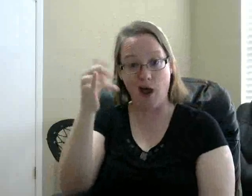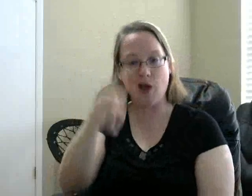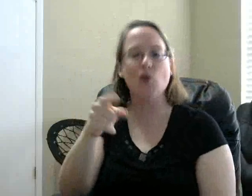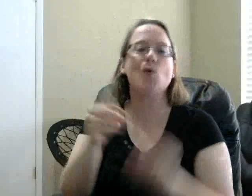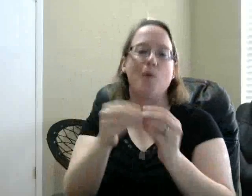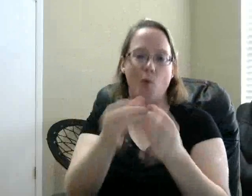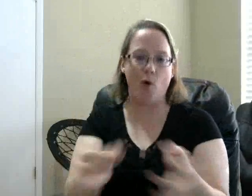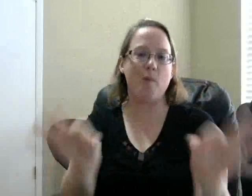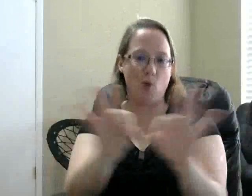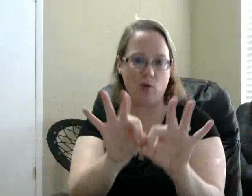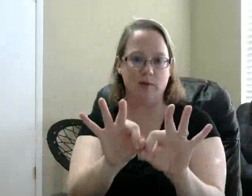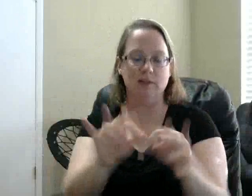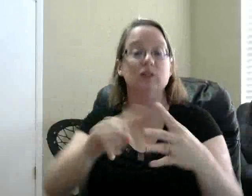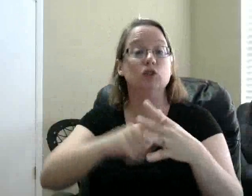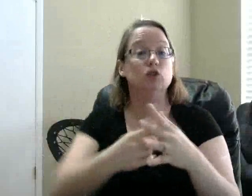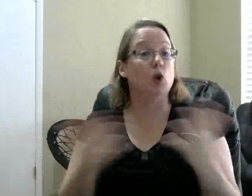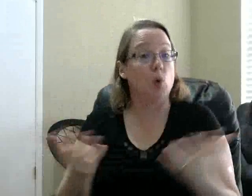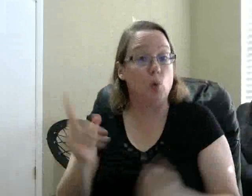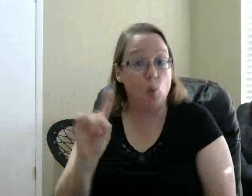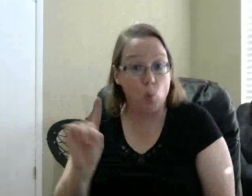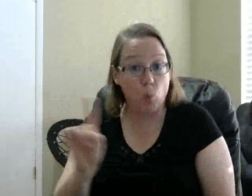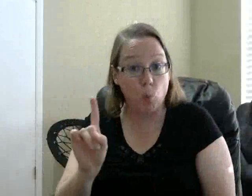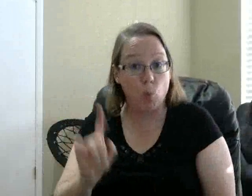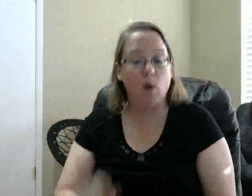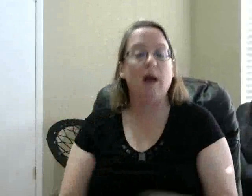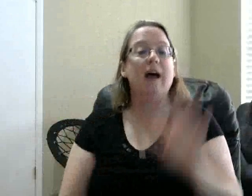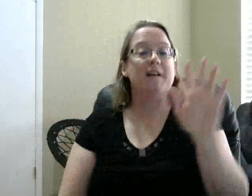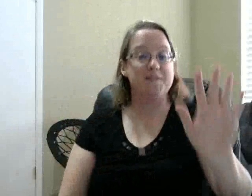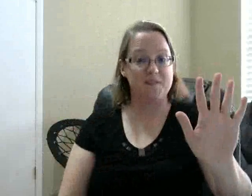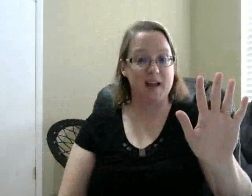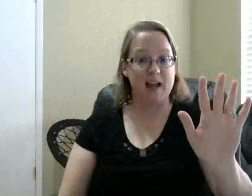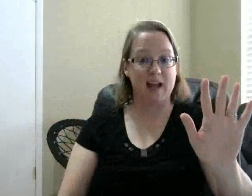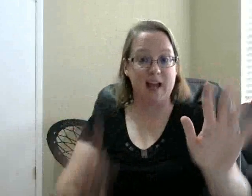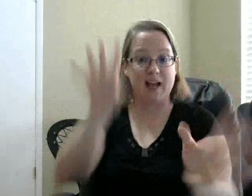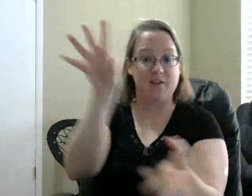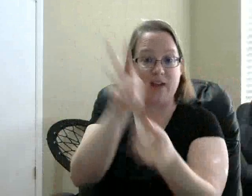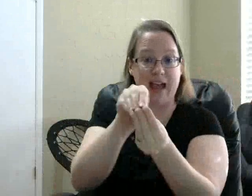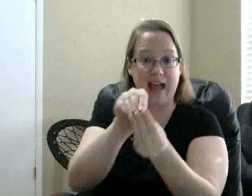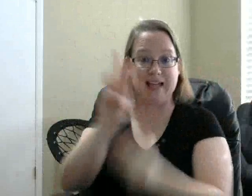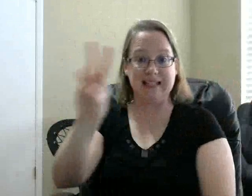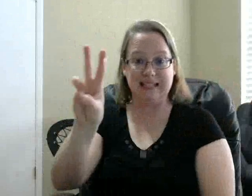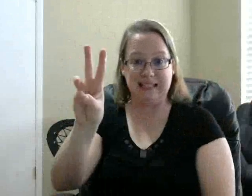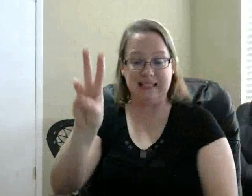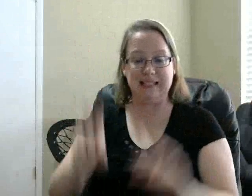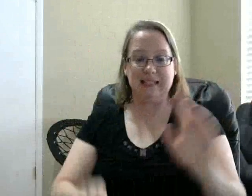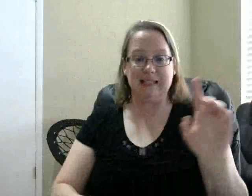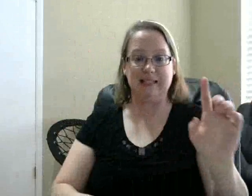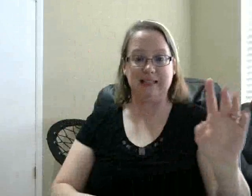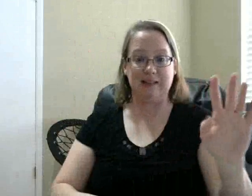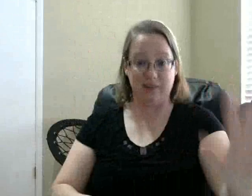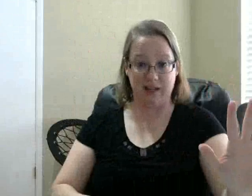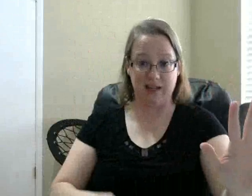5, and we're going to add 6 to it. So we go 1, 2,